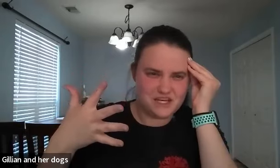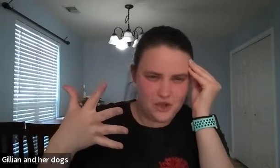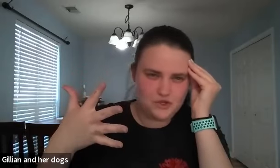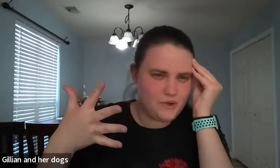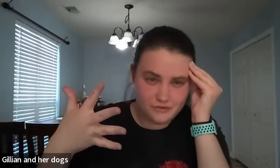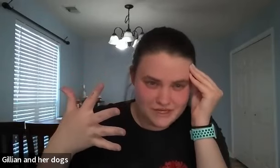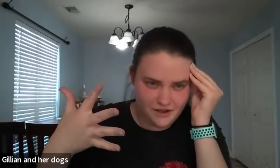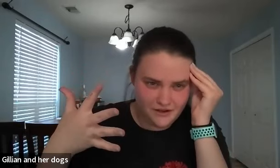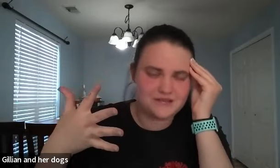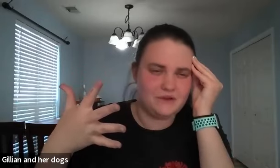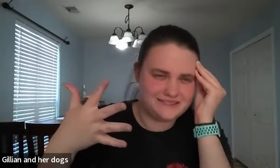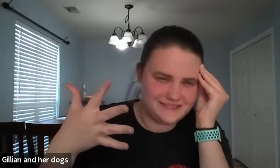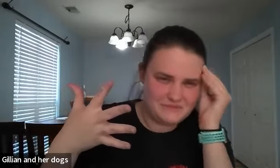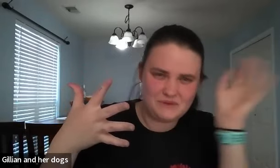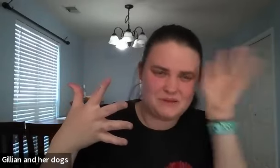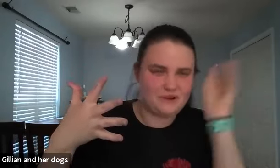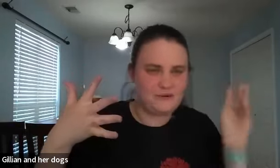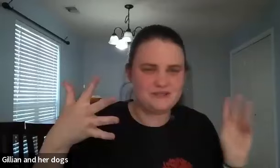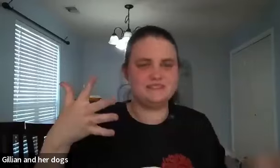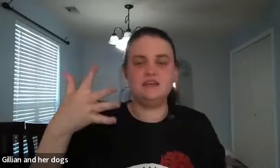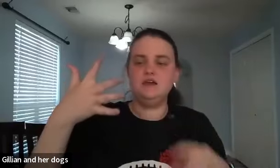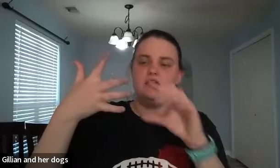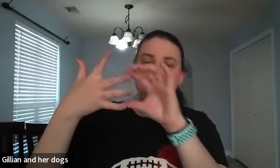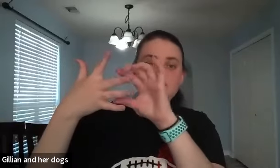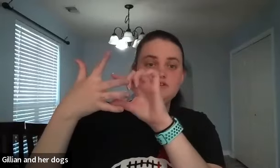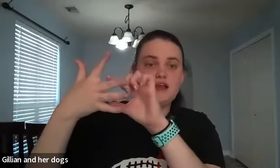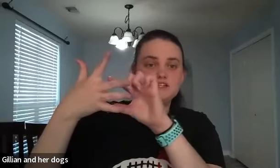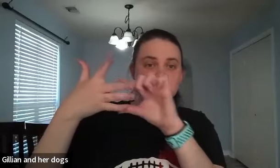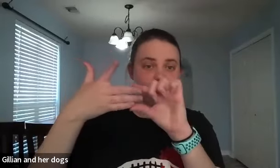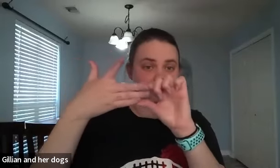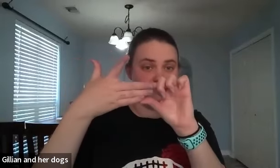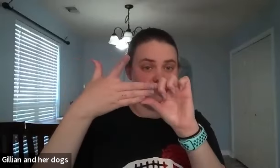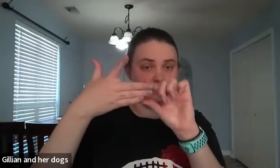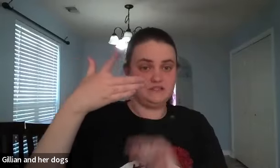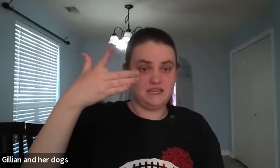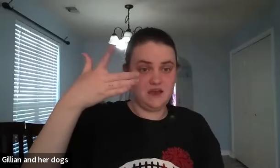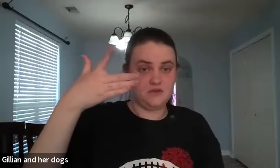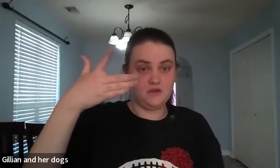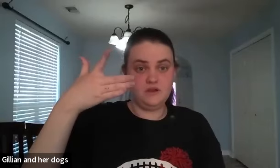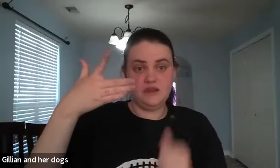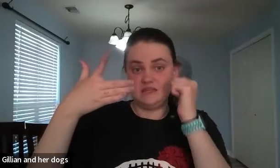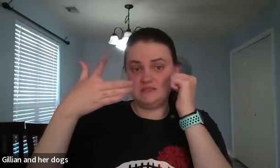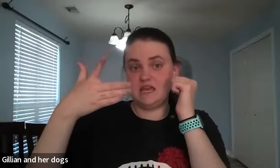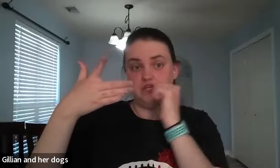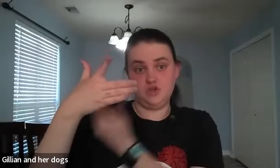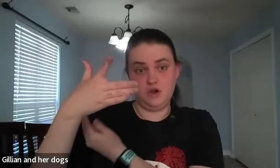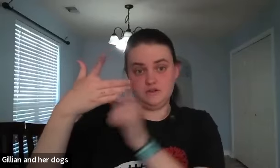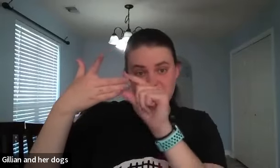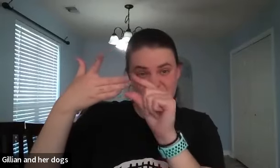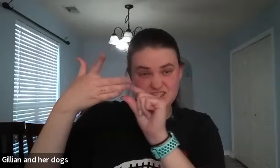like, no, you have three daughters and one son. But my brain always wants to say is you could actually show like these three together and say daughters, these